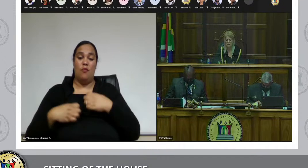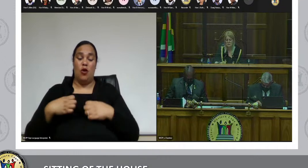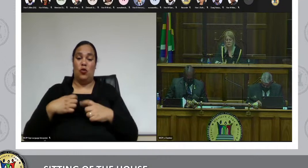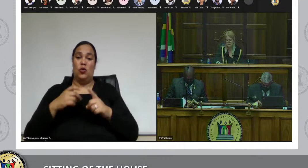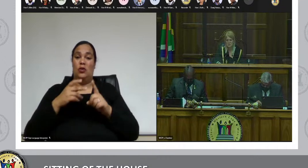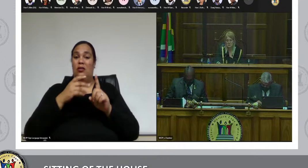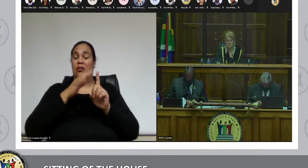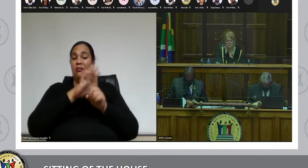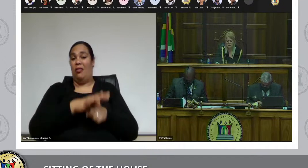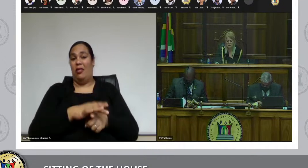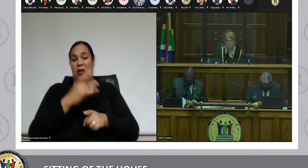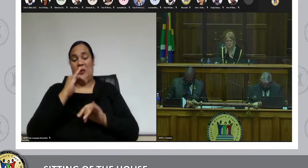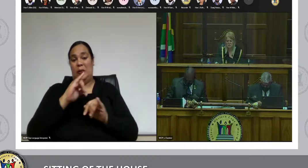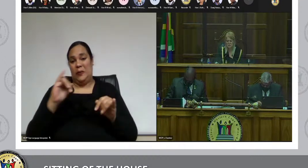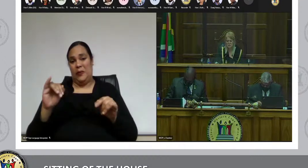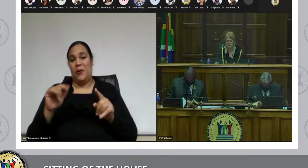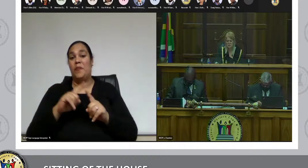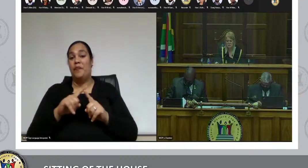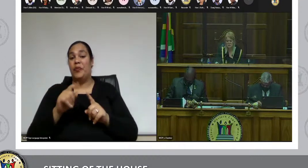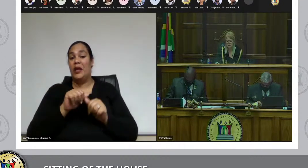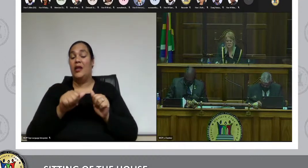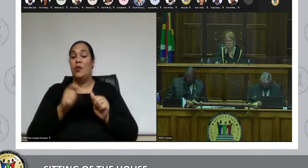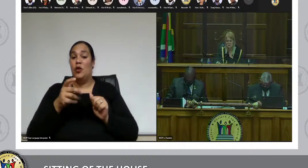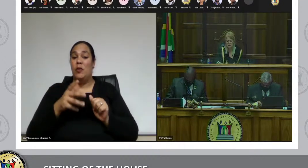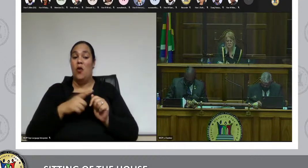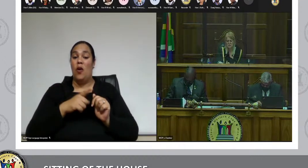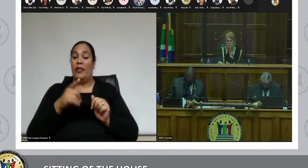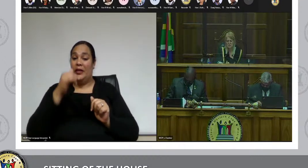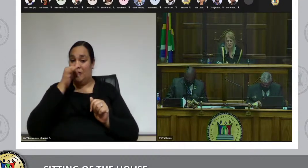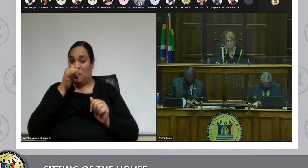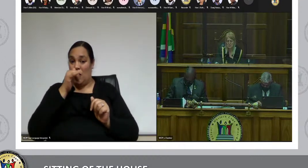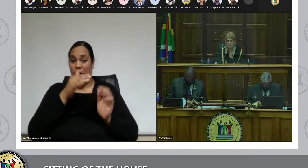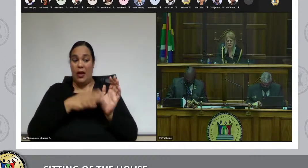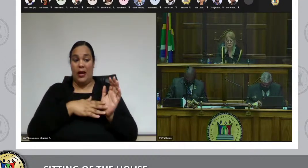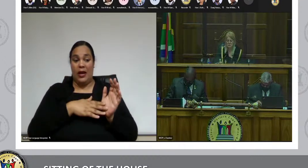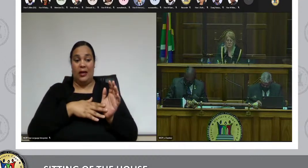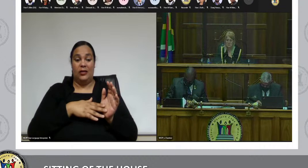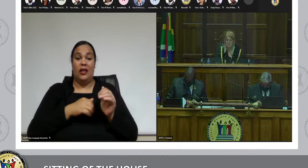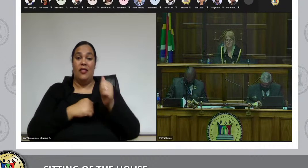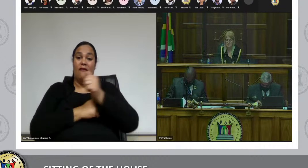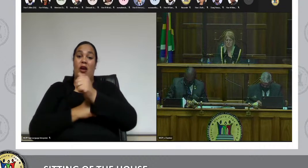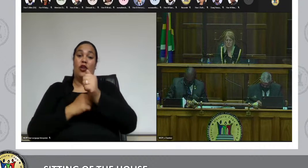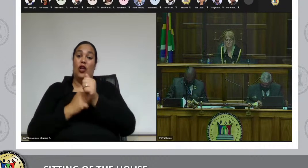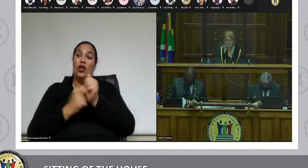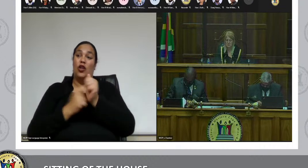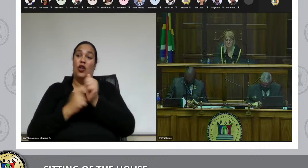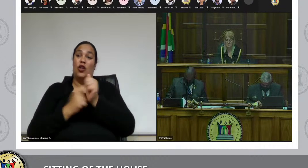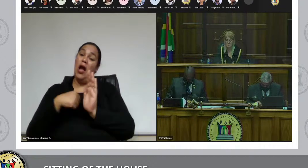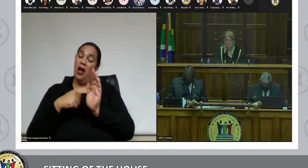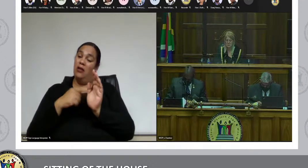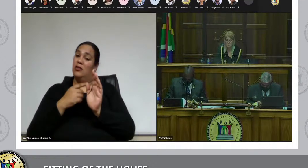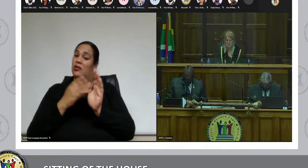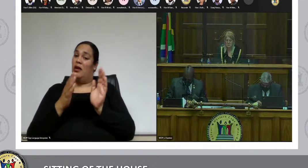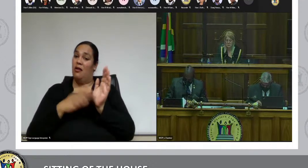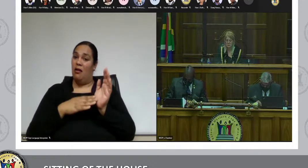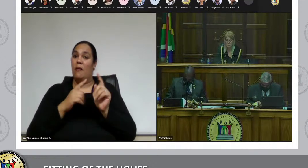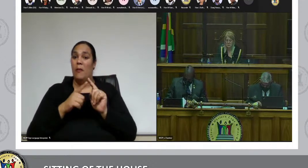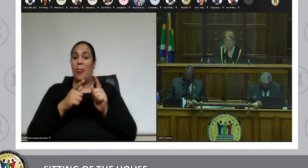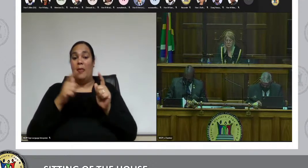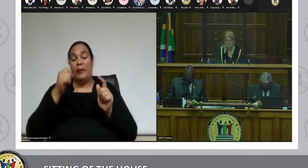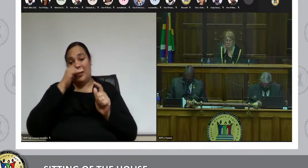drastically. Deputy Speaker, as much as these heinous crimes go against the foundations of our law, a greater crime is still